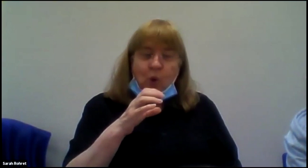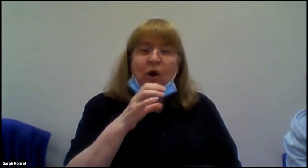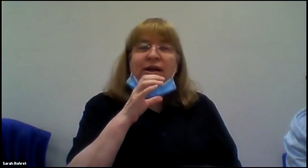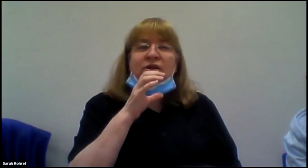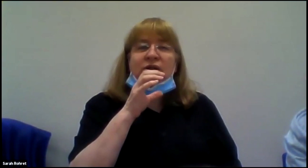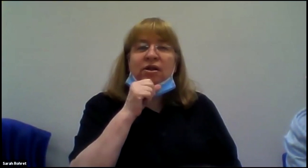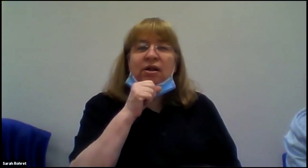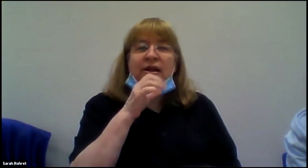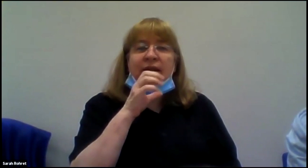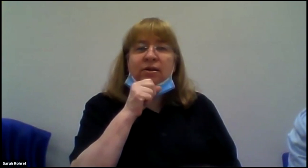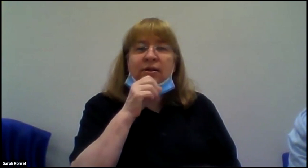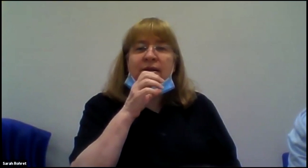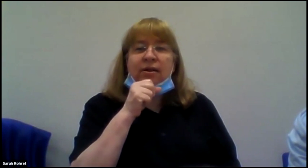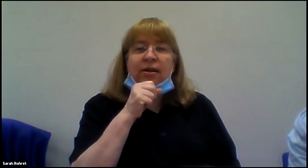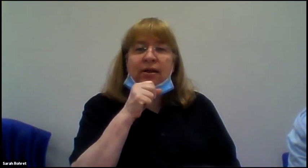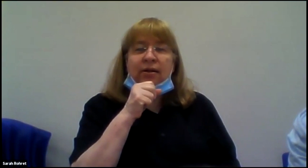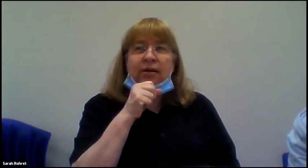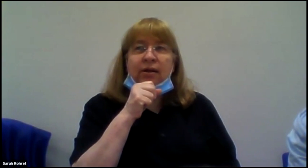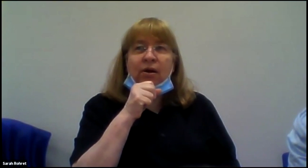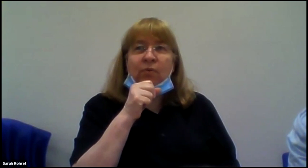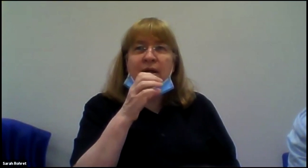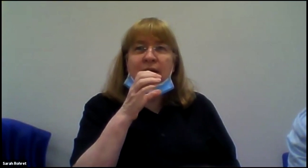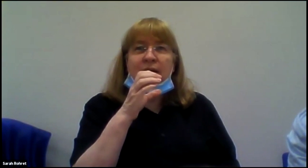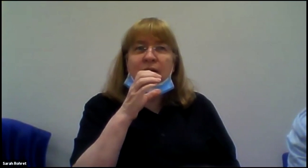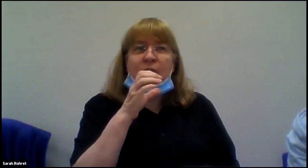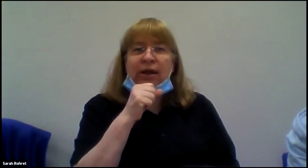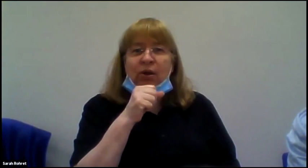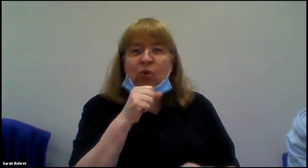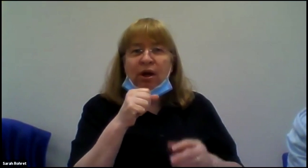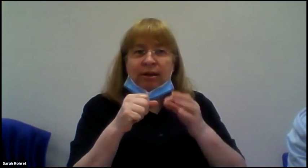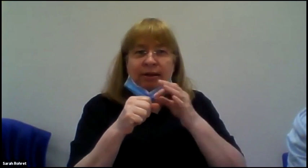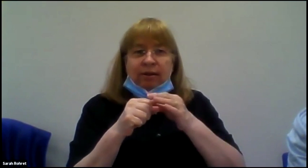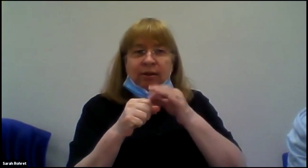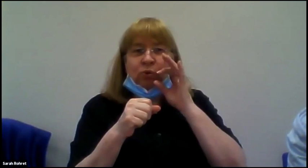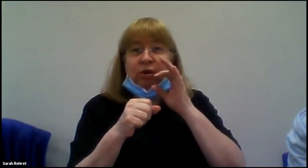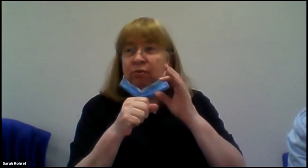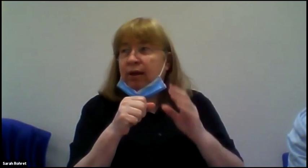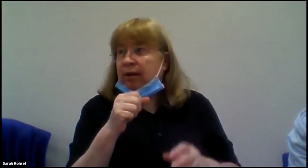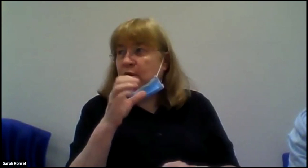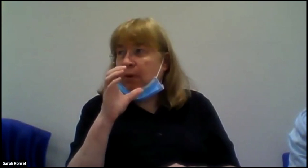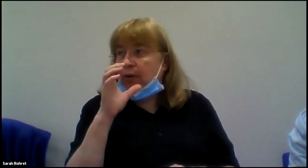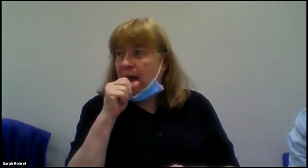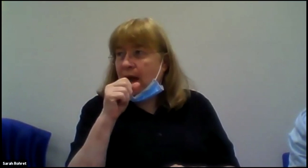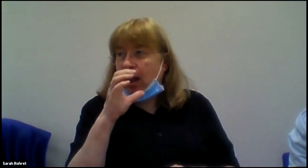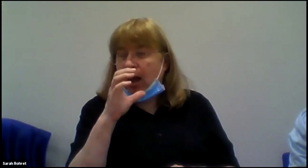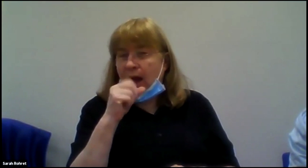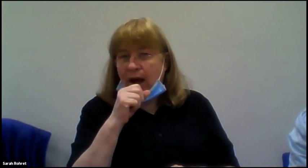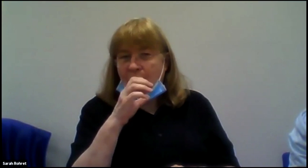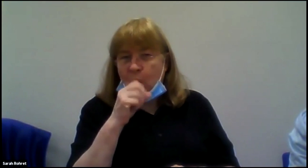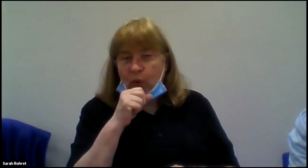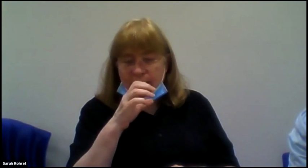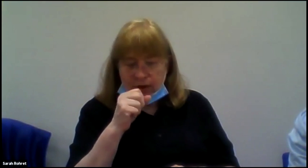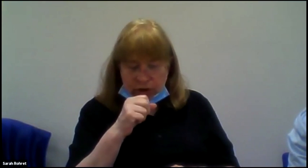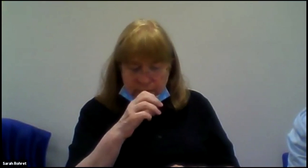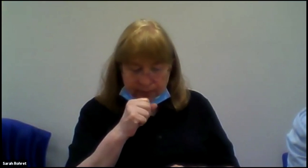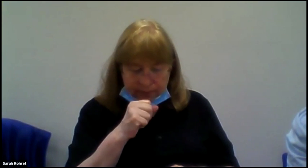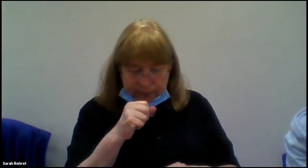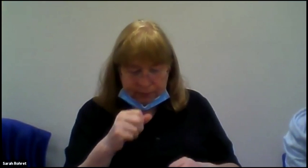Orange is just, when you squeeze an orange, it just squirts right in your mouth. Oh, okay. Orange.